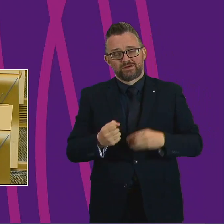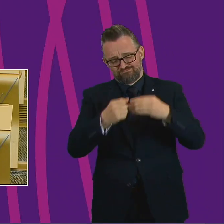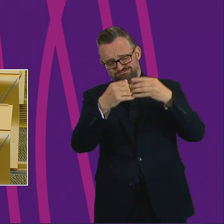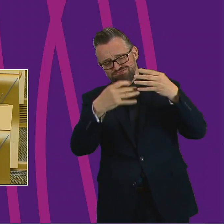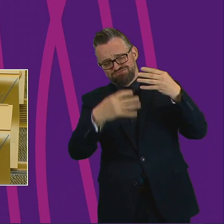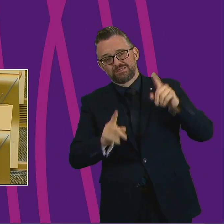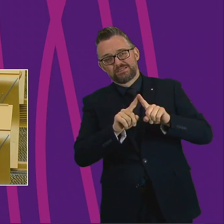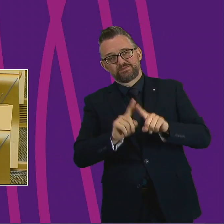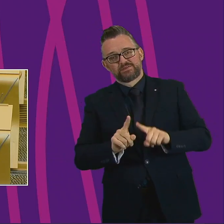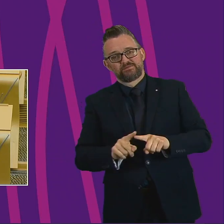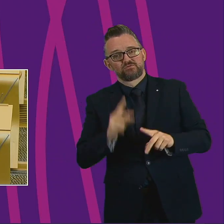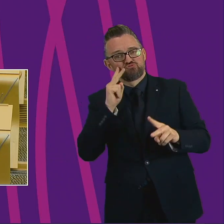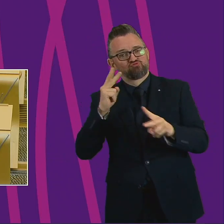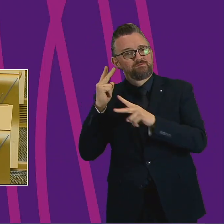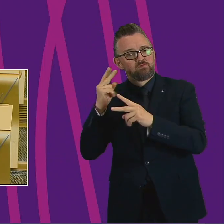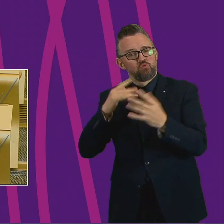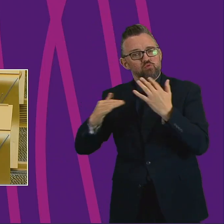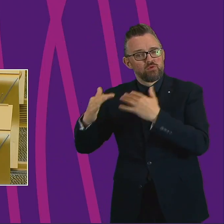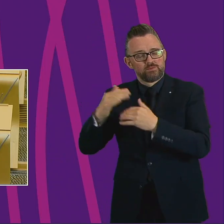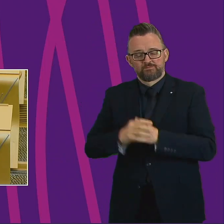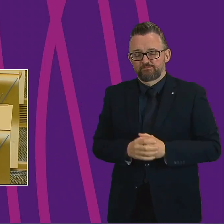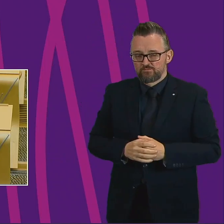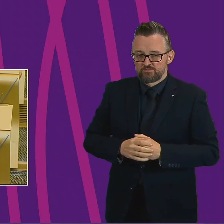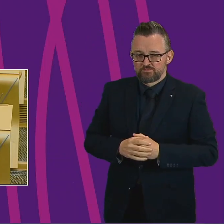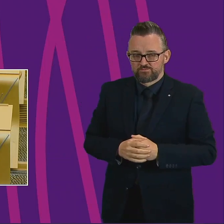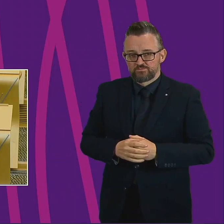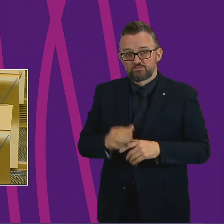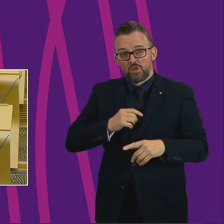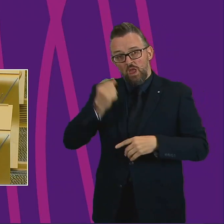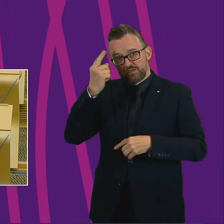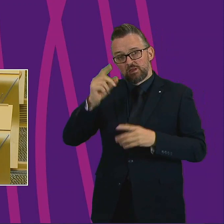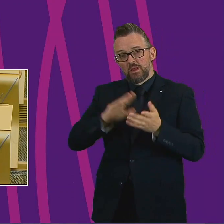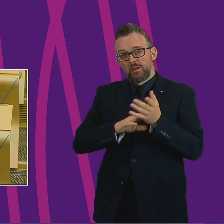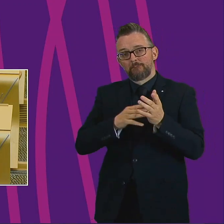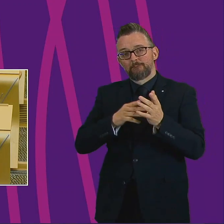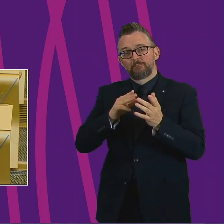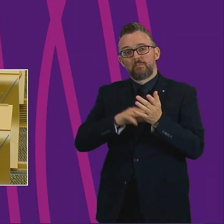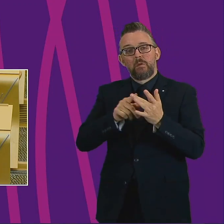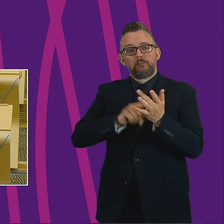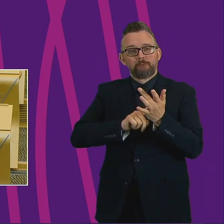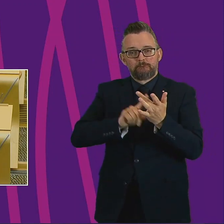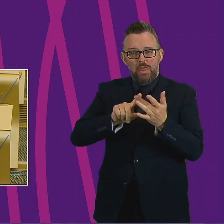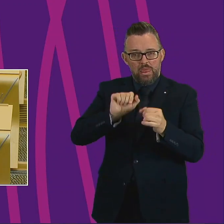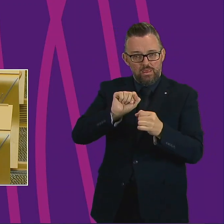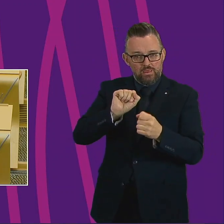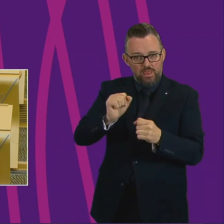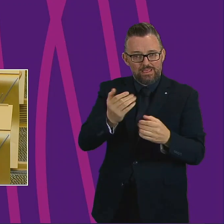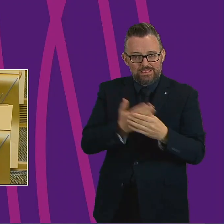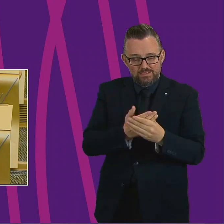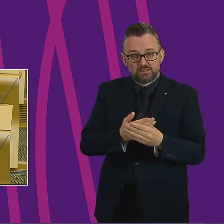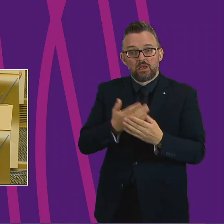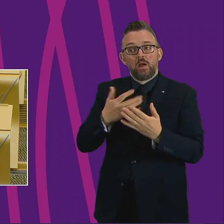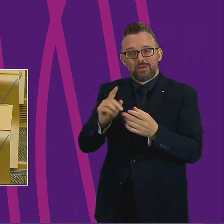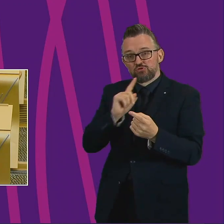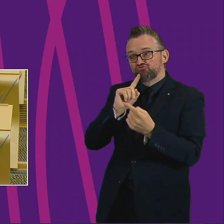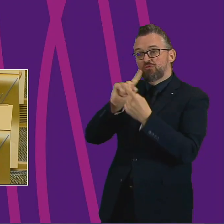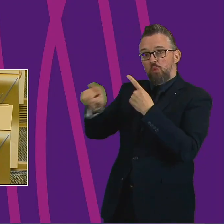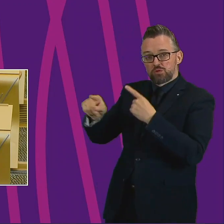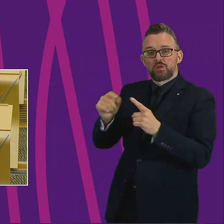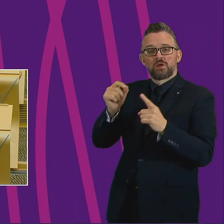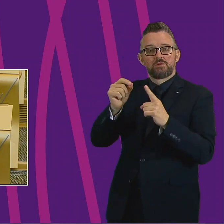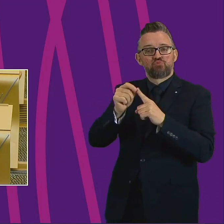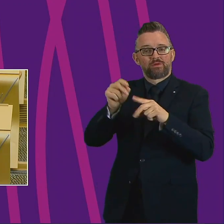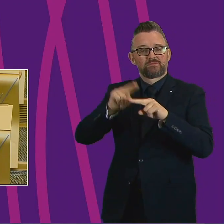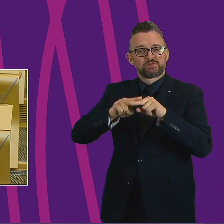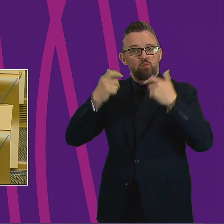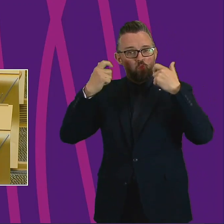I understand that Ms Darrow's case, Millie's case, has been reported to the Procurator Fiscal, and